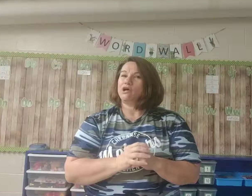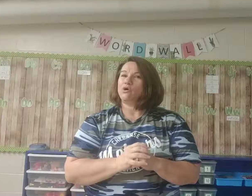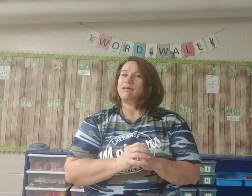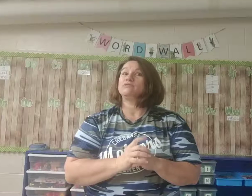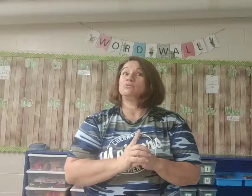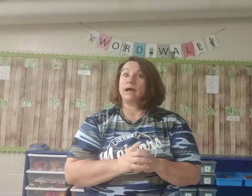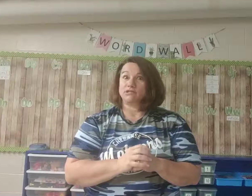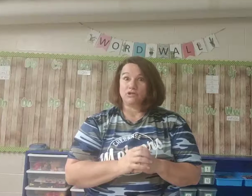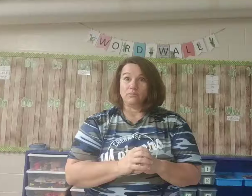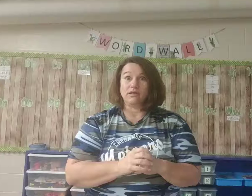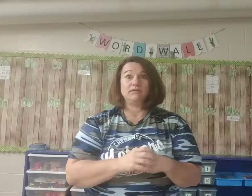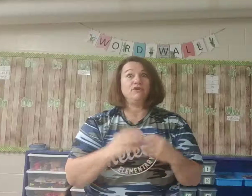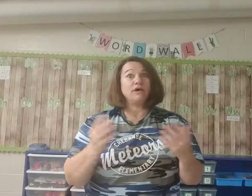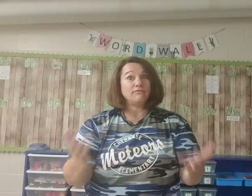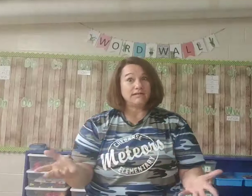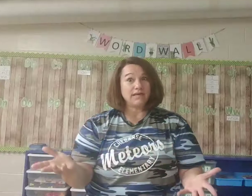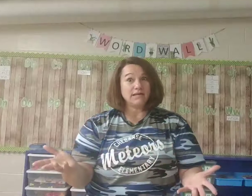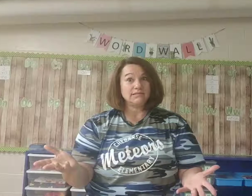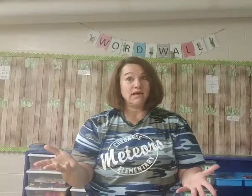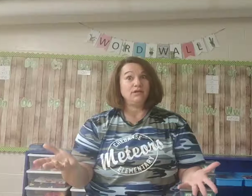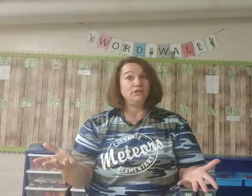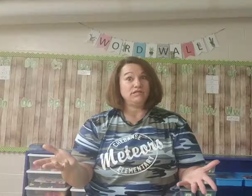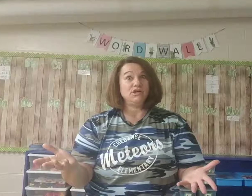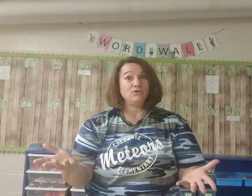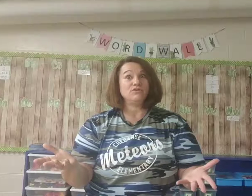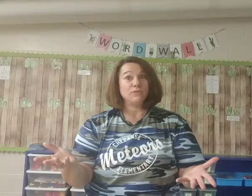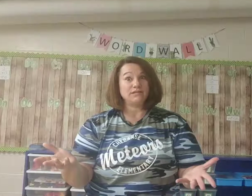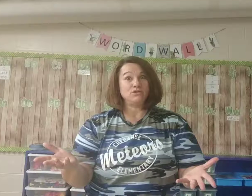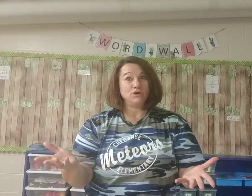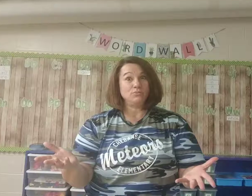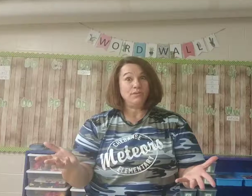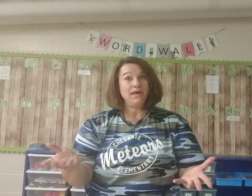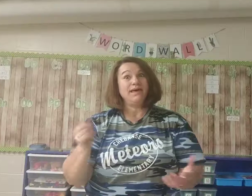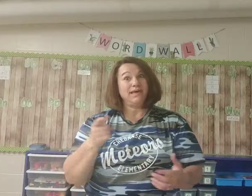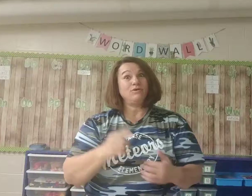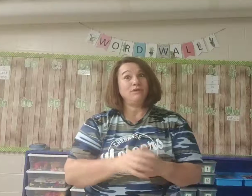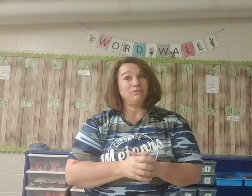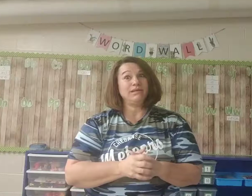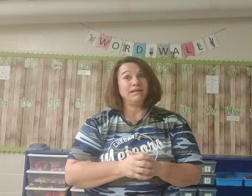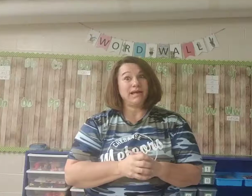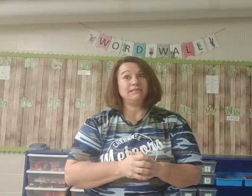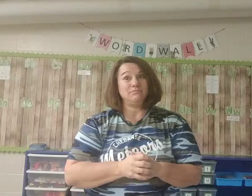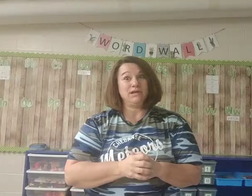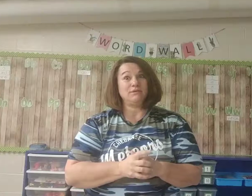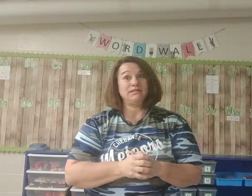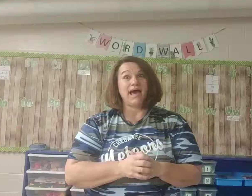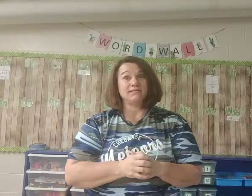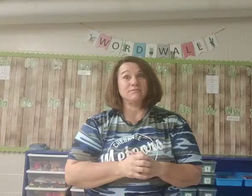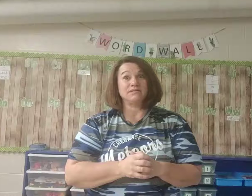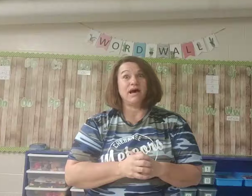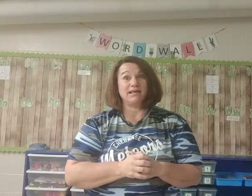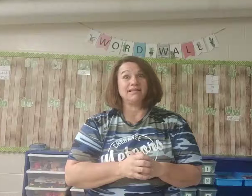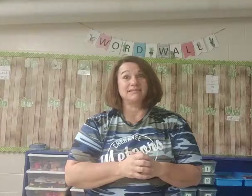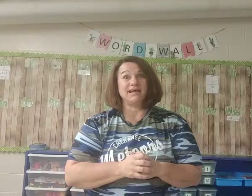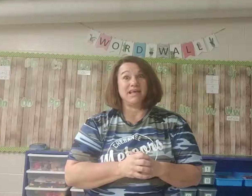know is restroom, because if you're at recess and you need to go to the restroom, it would be really nice to be able to ask Miss Holly in sign